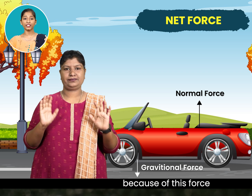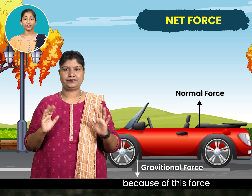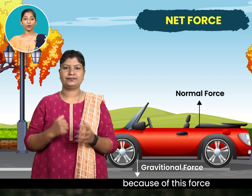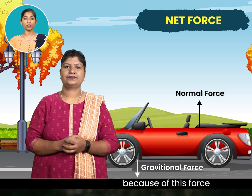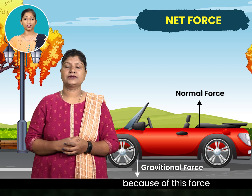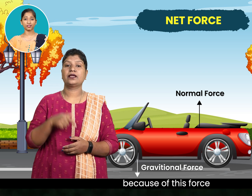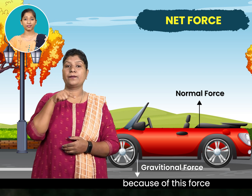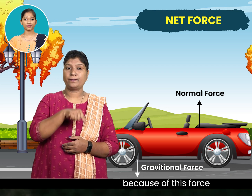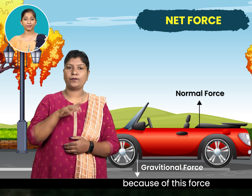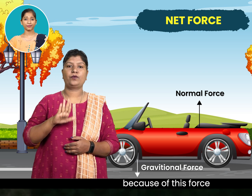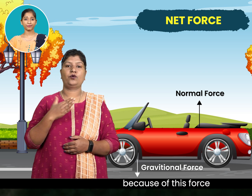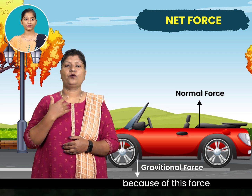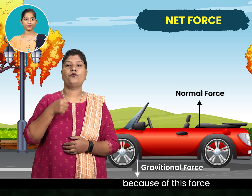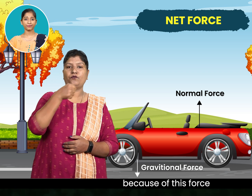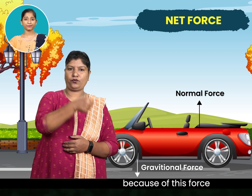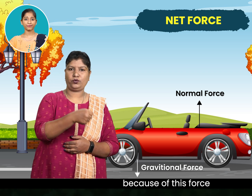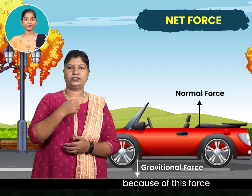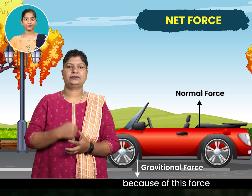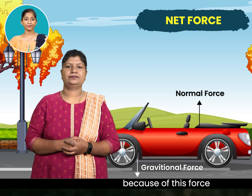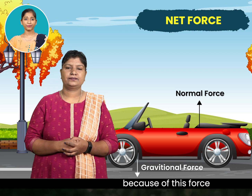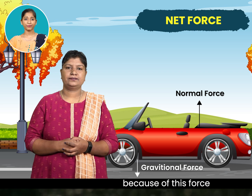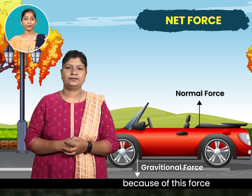because of this force.